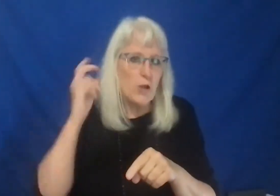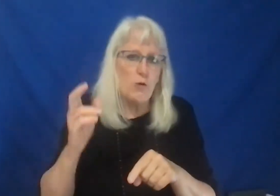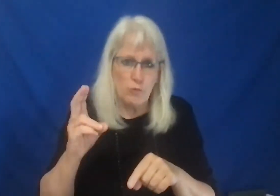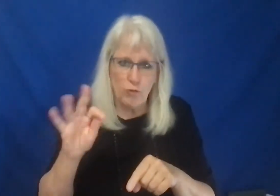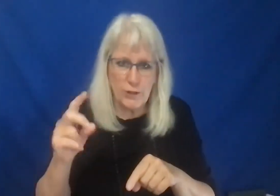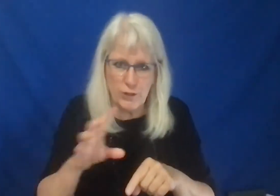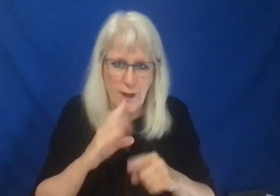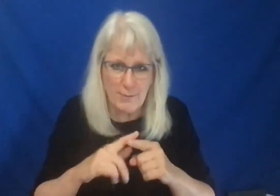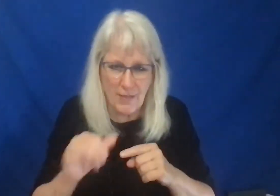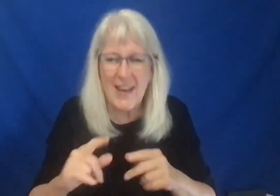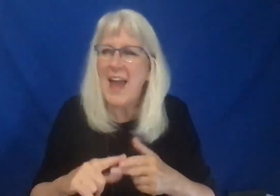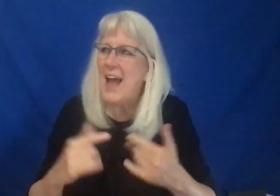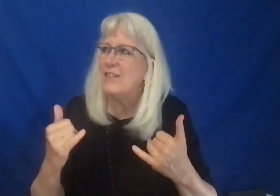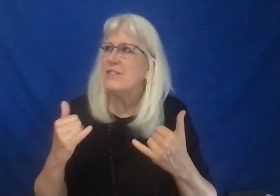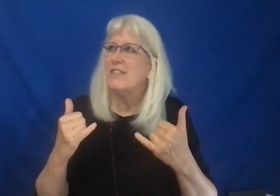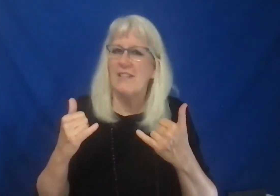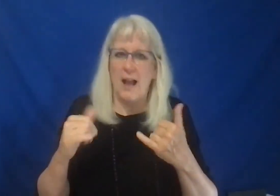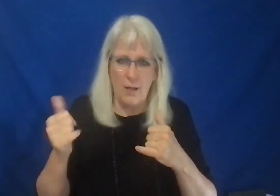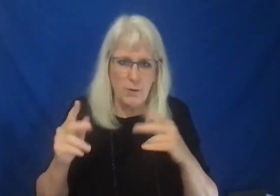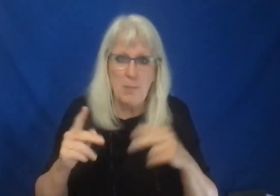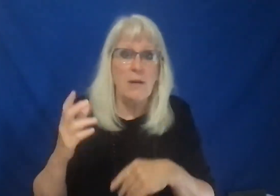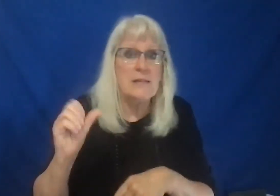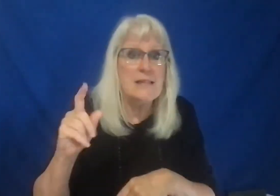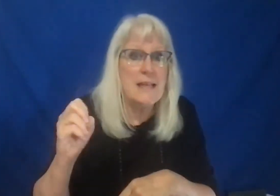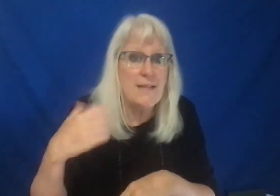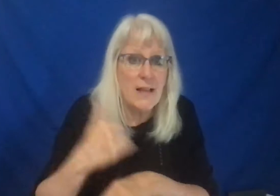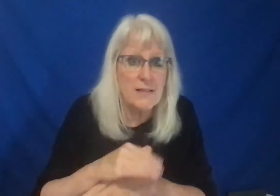talked a lot about listening. Steve did last night. And,